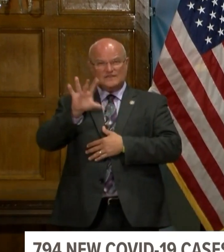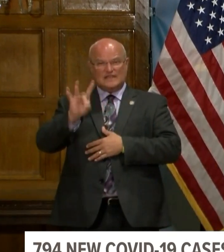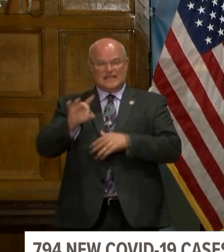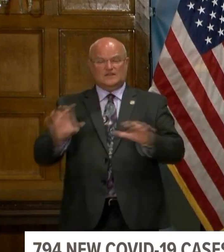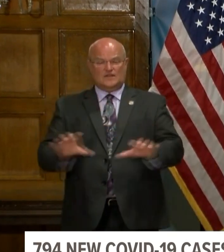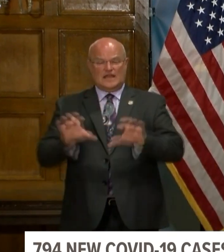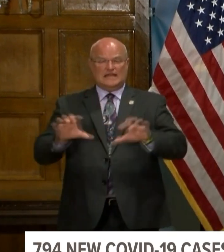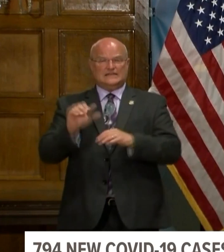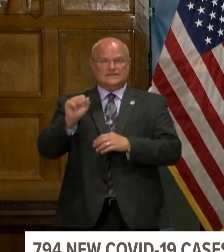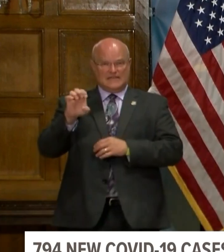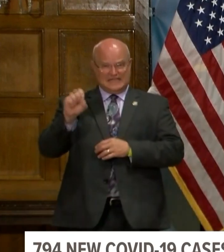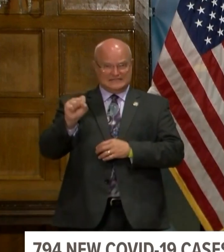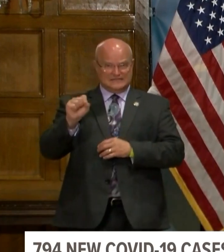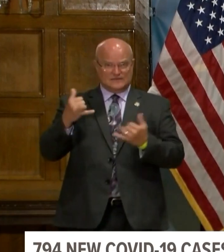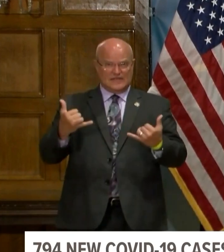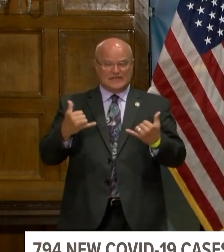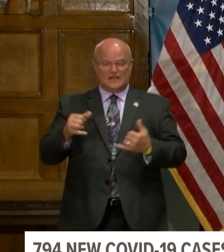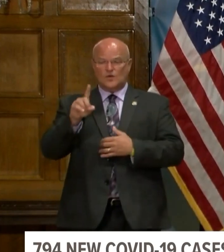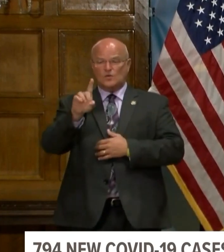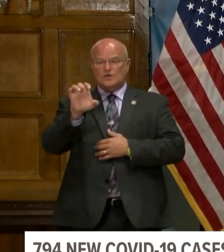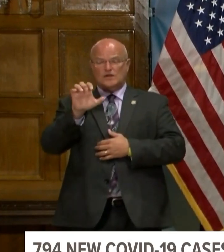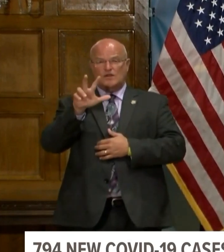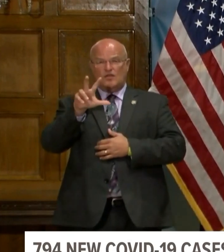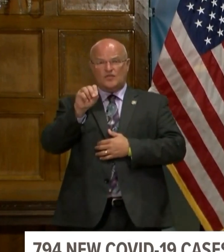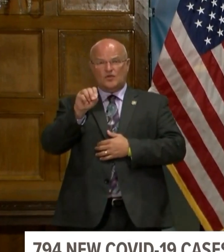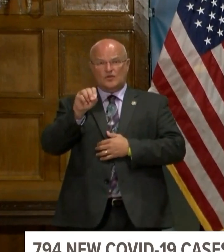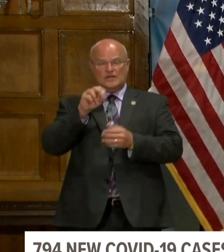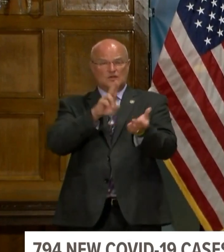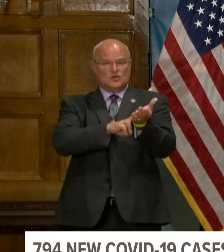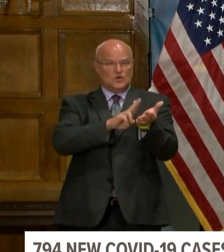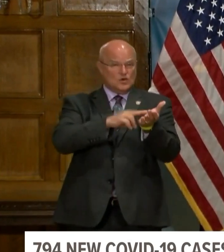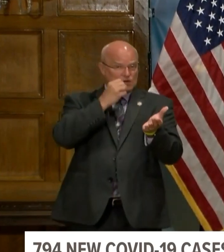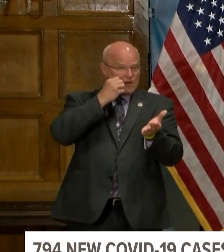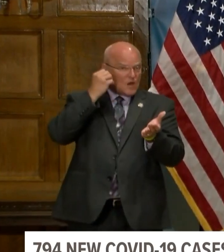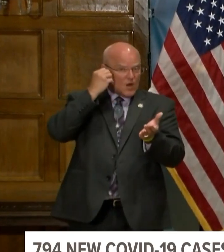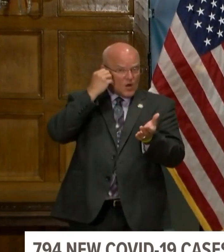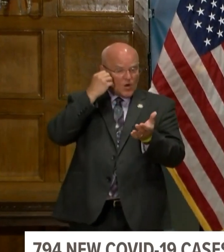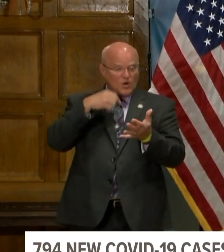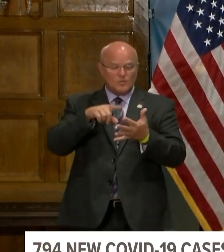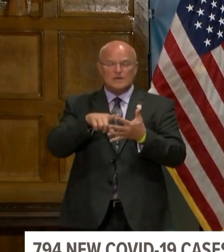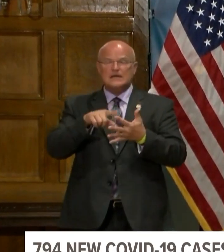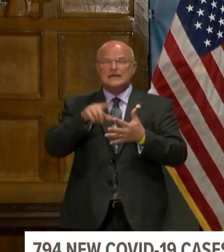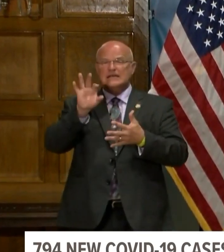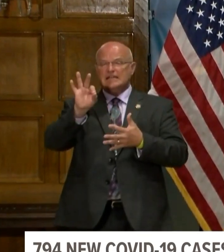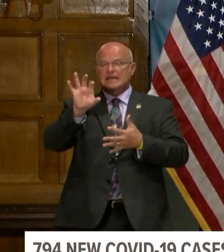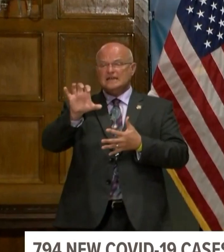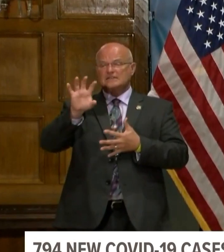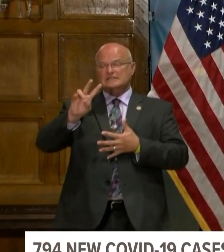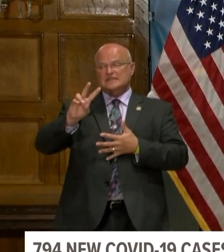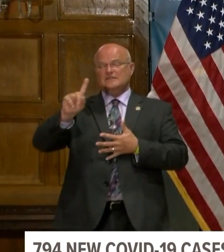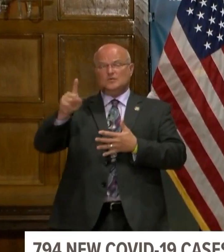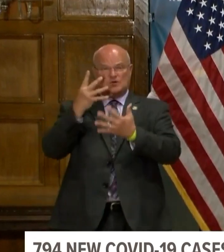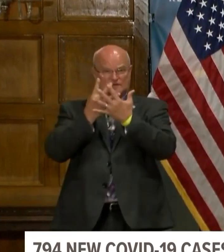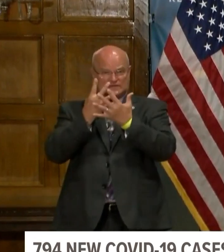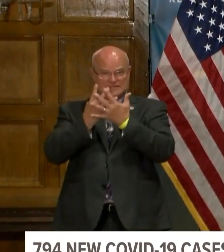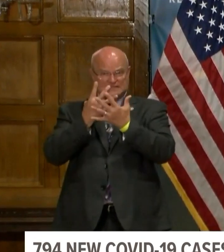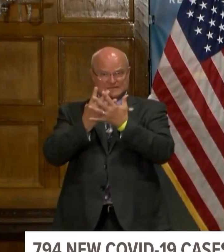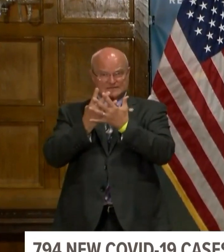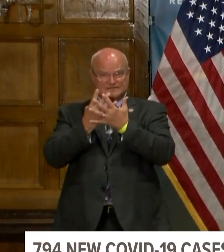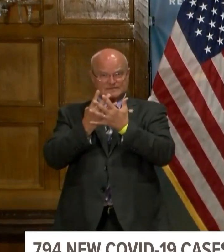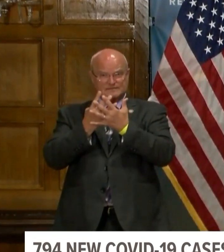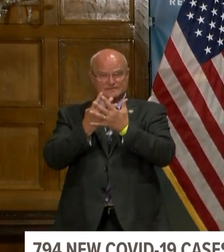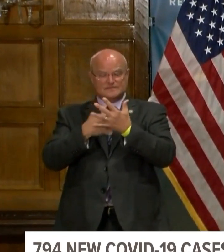6,558 are active cases. 130 of those are in a nursing home, 971 are in a correctional